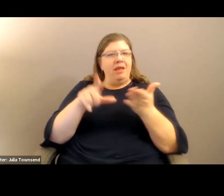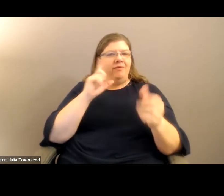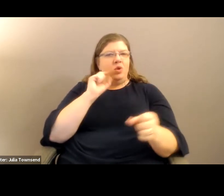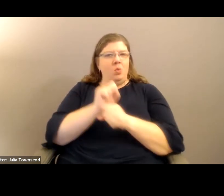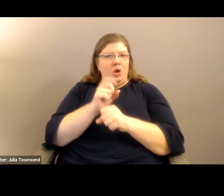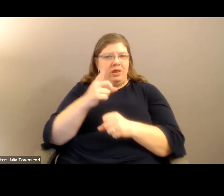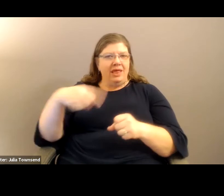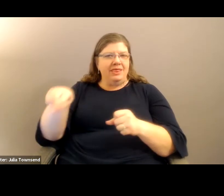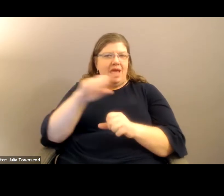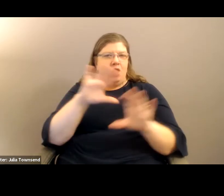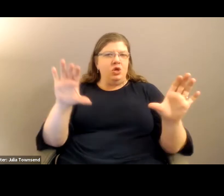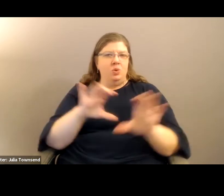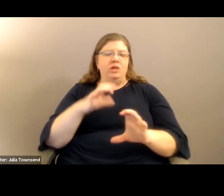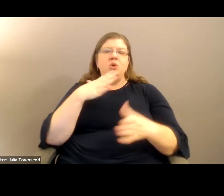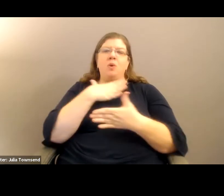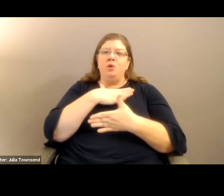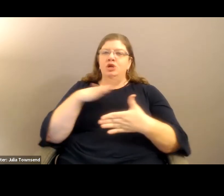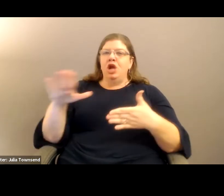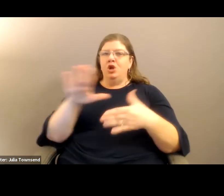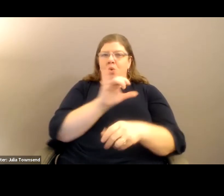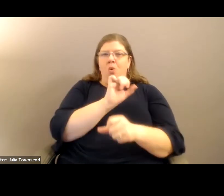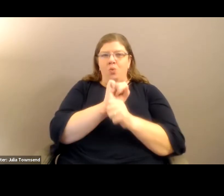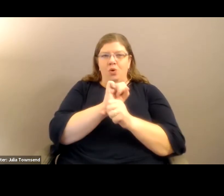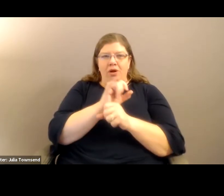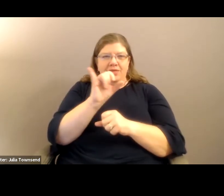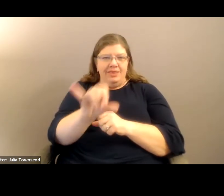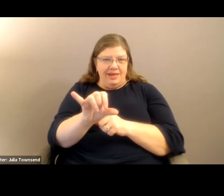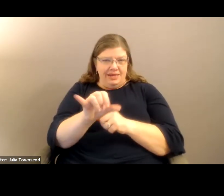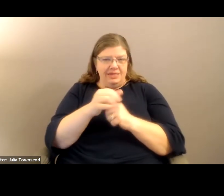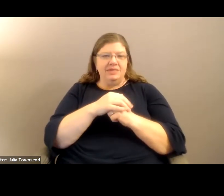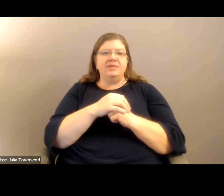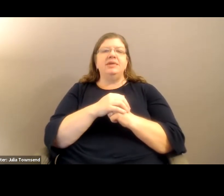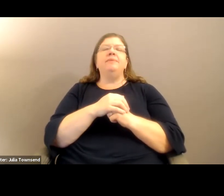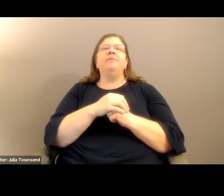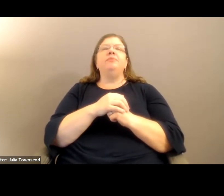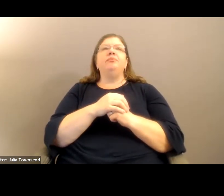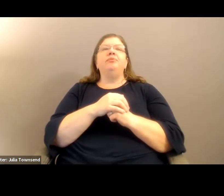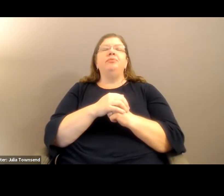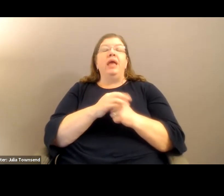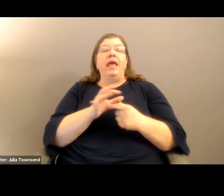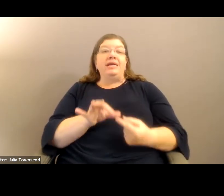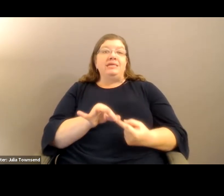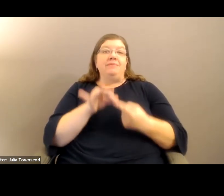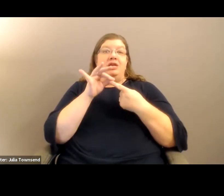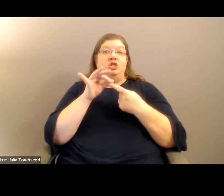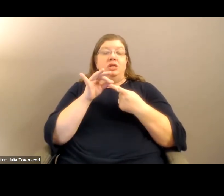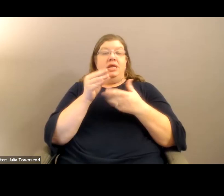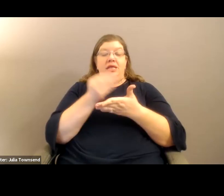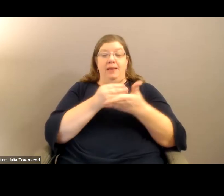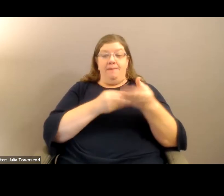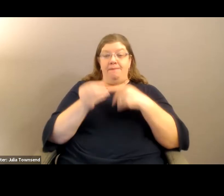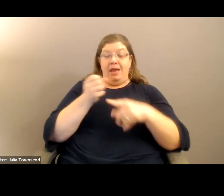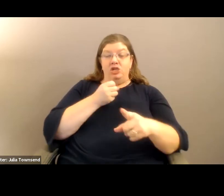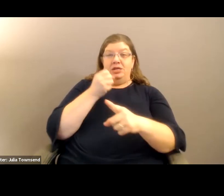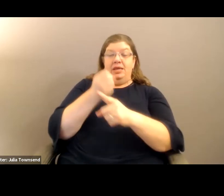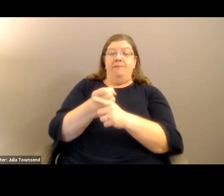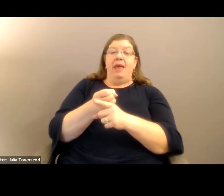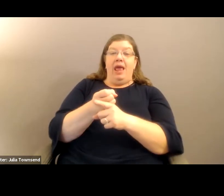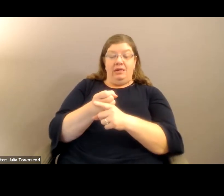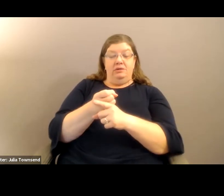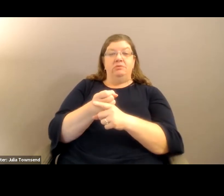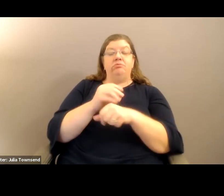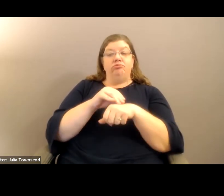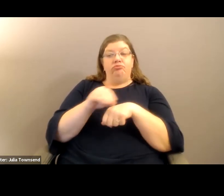that they are doing. So I appreciate your work on this. And especially the budget impact is,